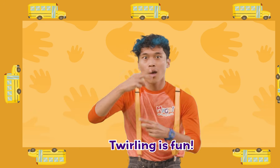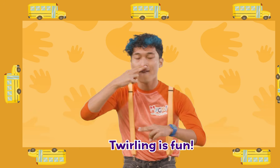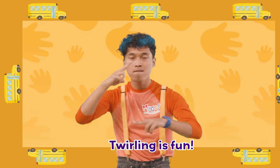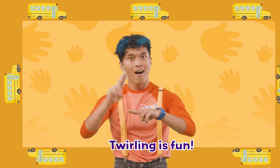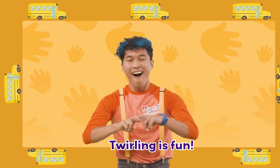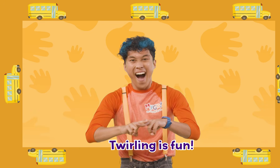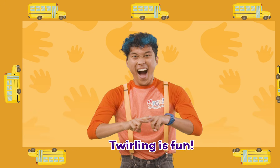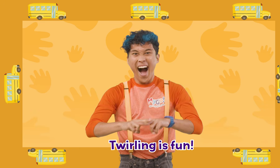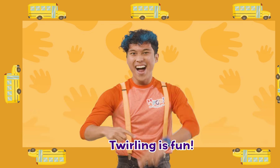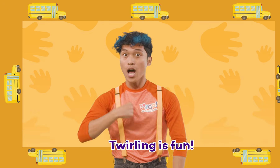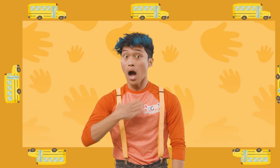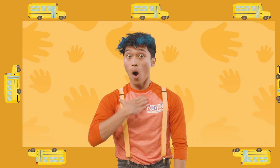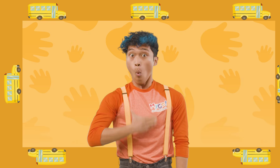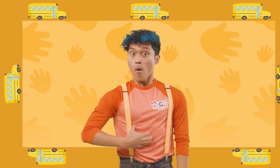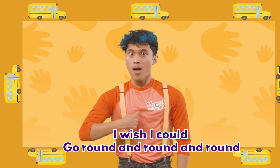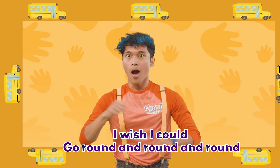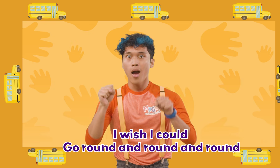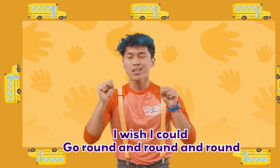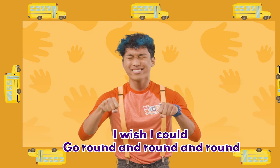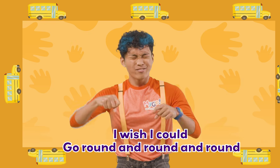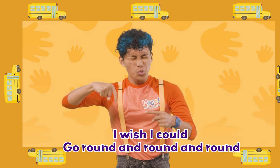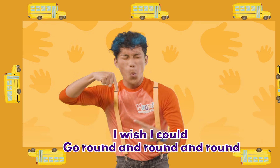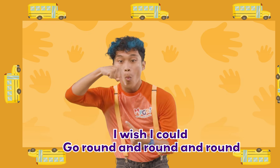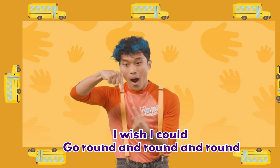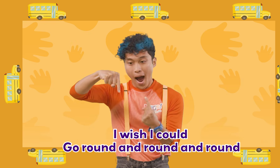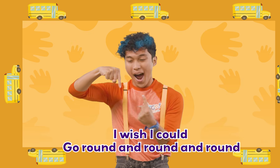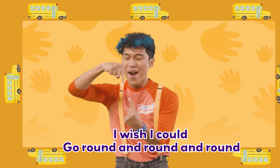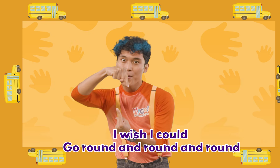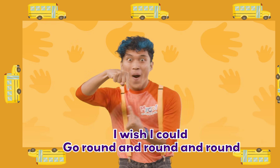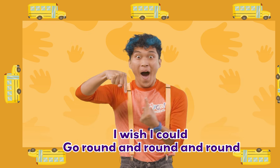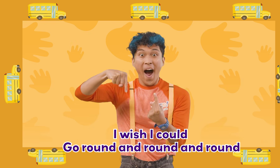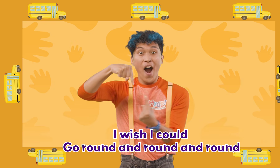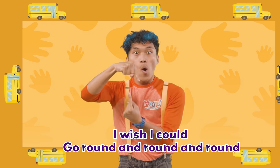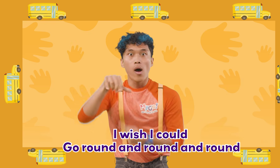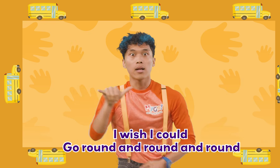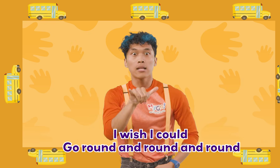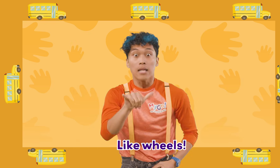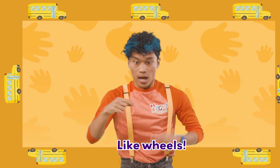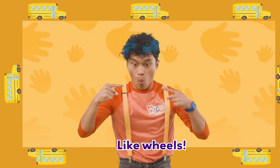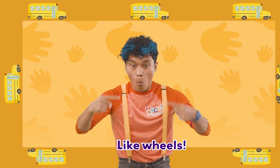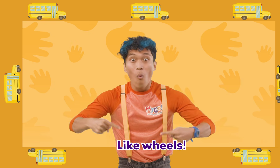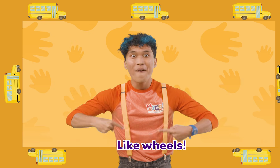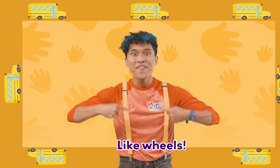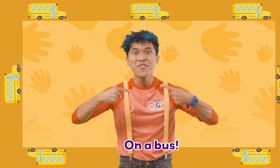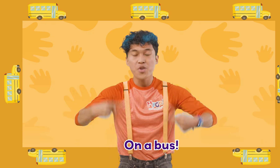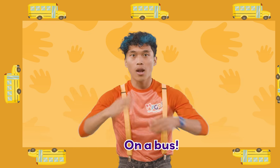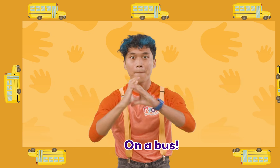Twirling is fun. I wish I could go round and round and round like wheels on a